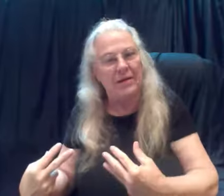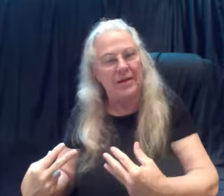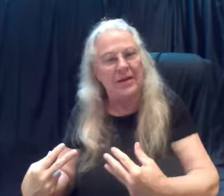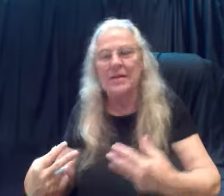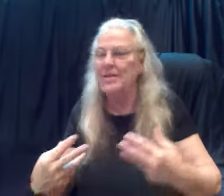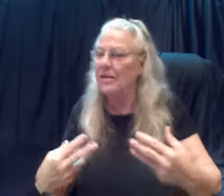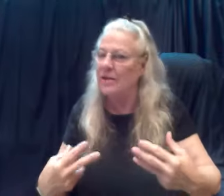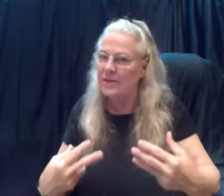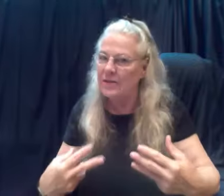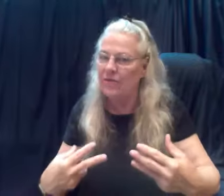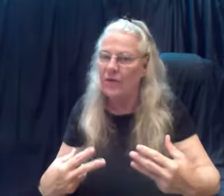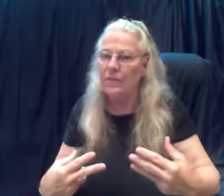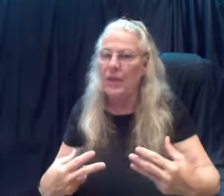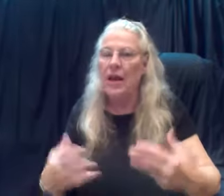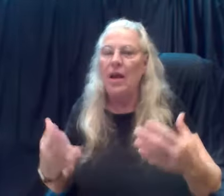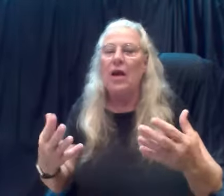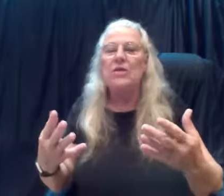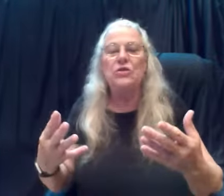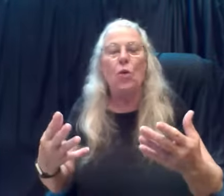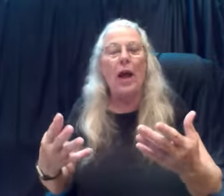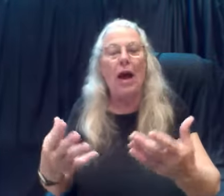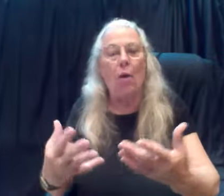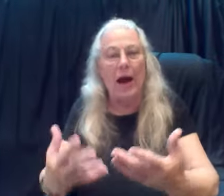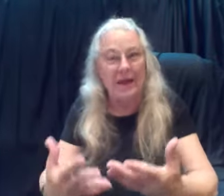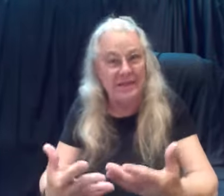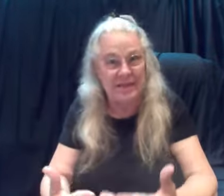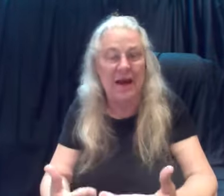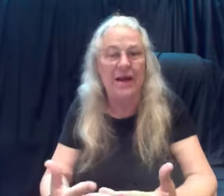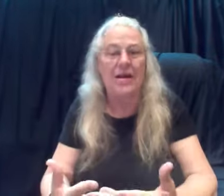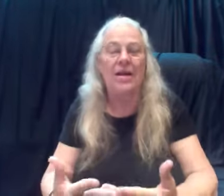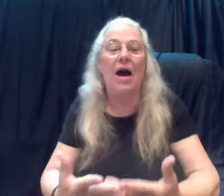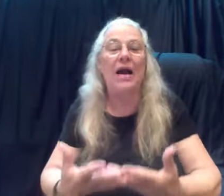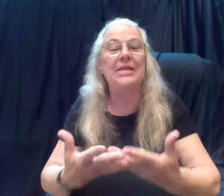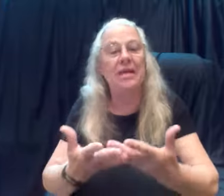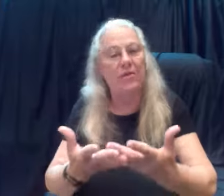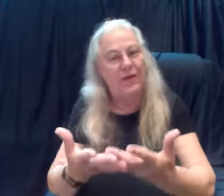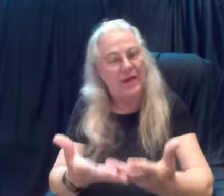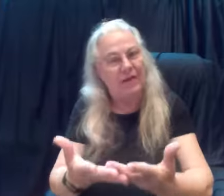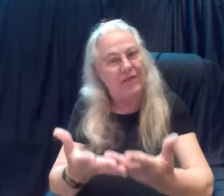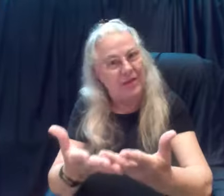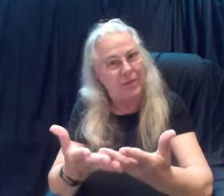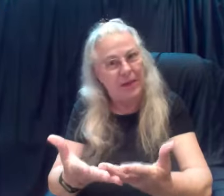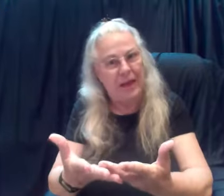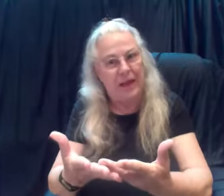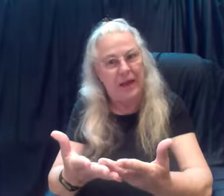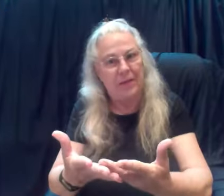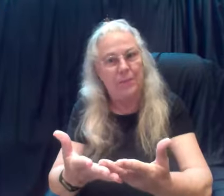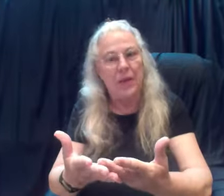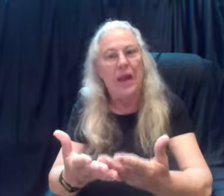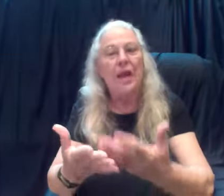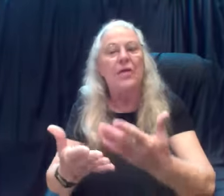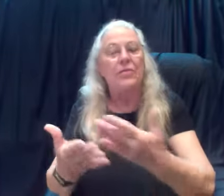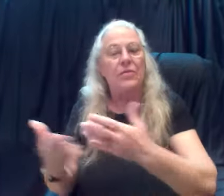is a little different. So how I sign it, I tell the deaf in the beginning, I